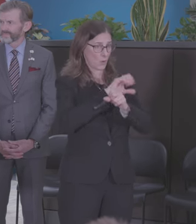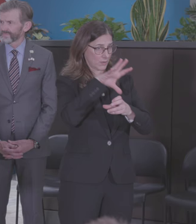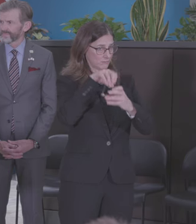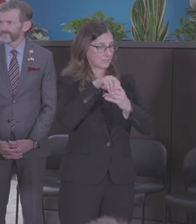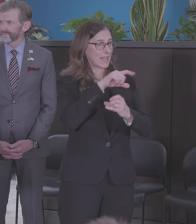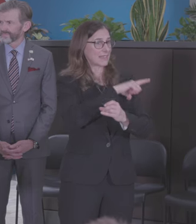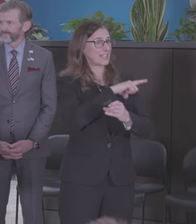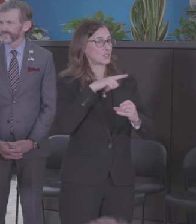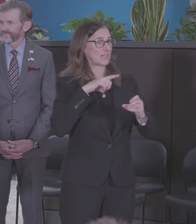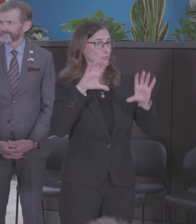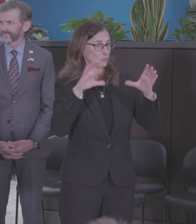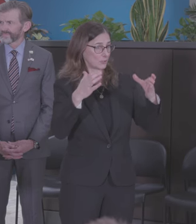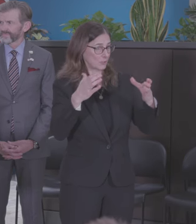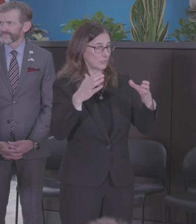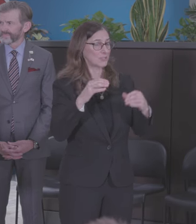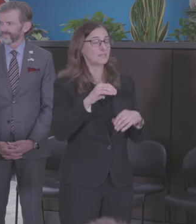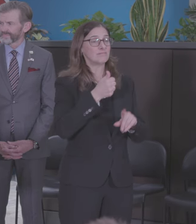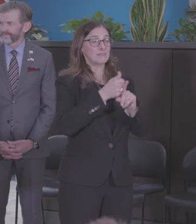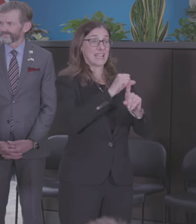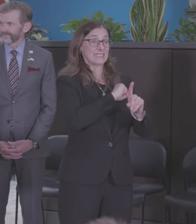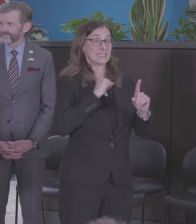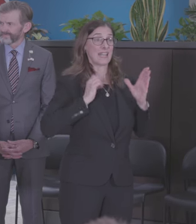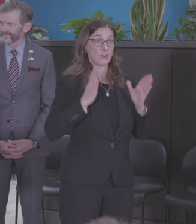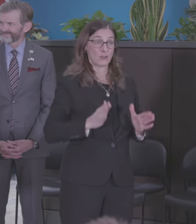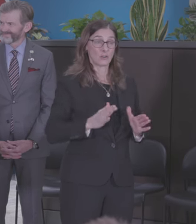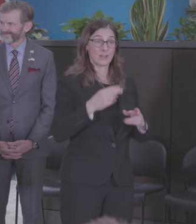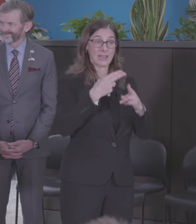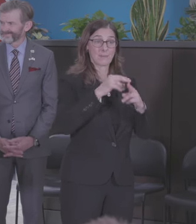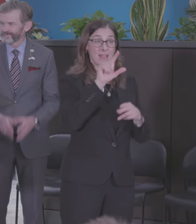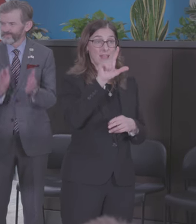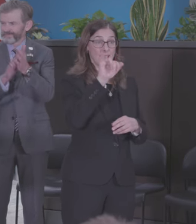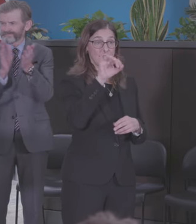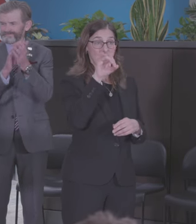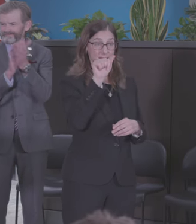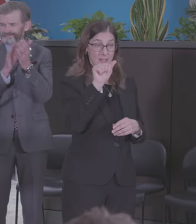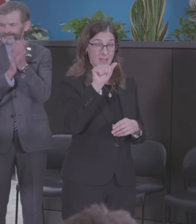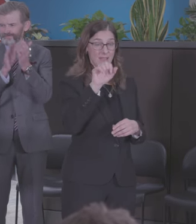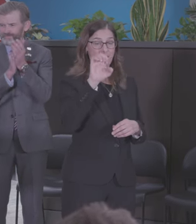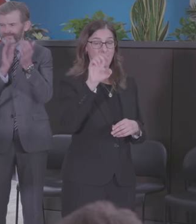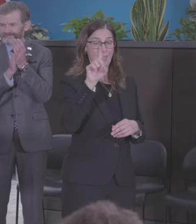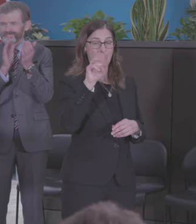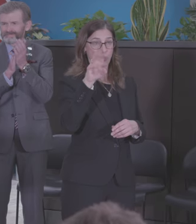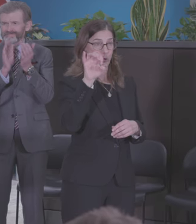legislature, and State Senator Lydia Edwards.